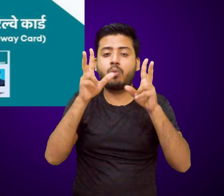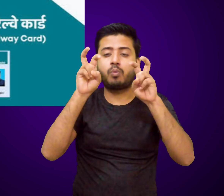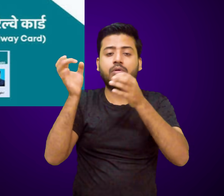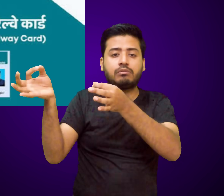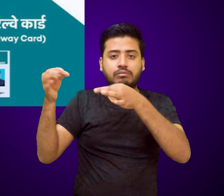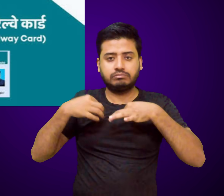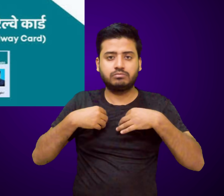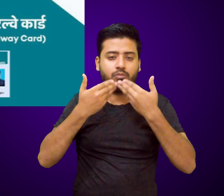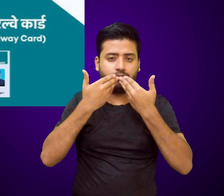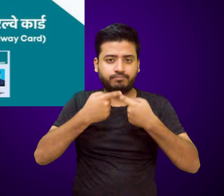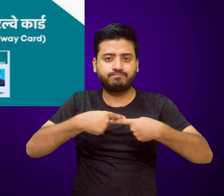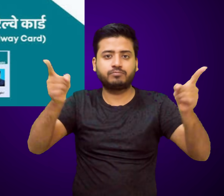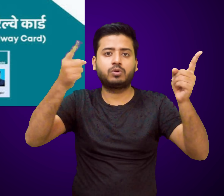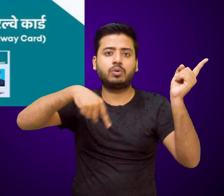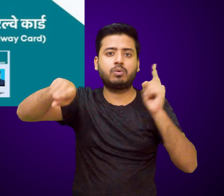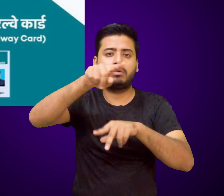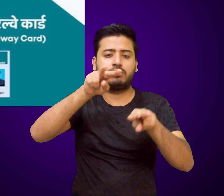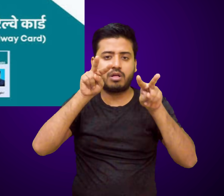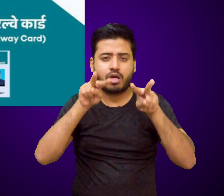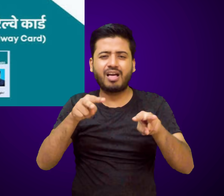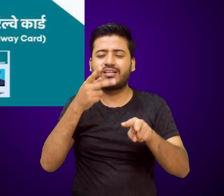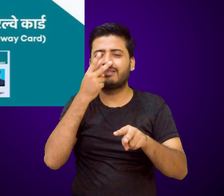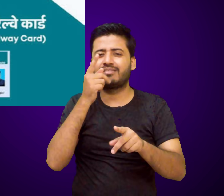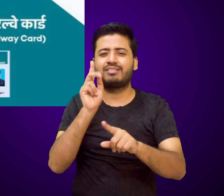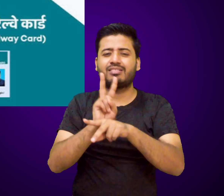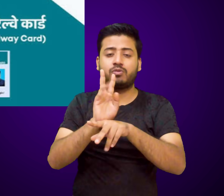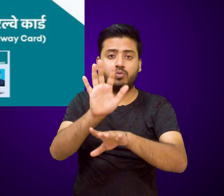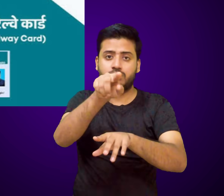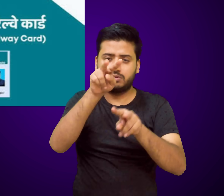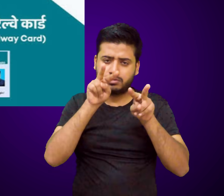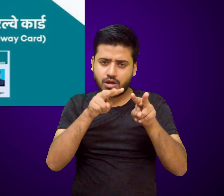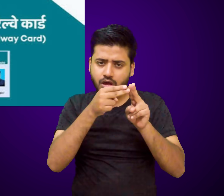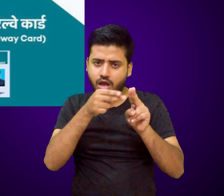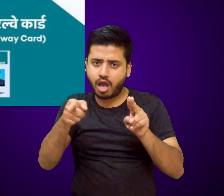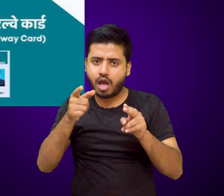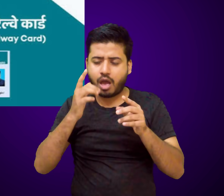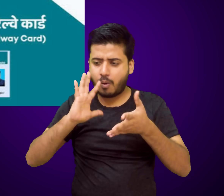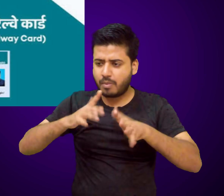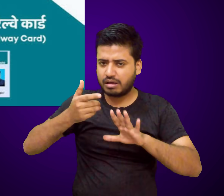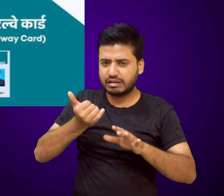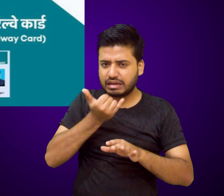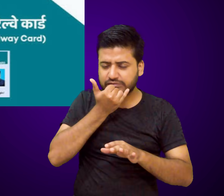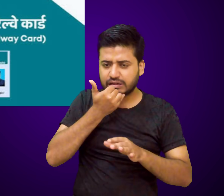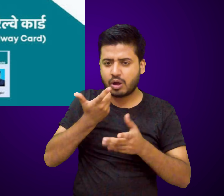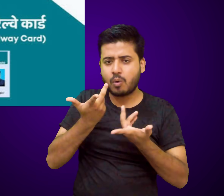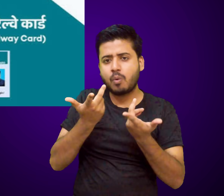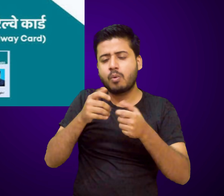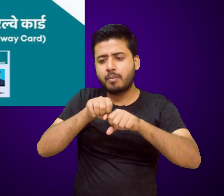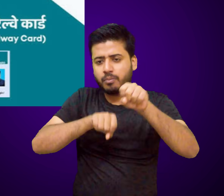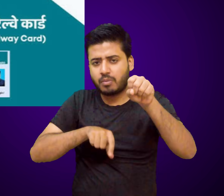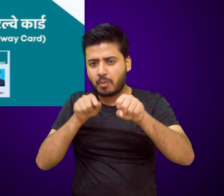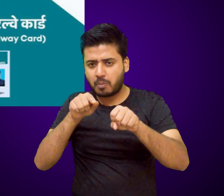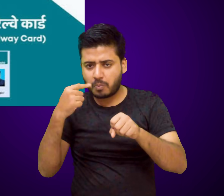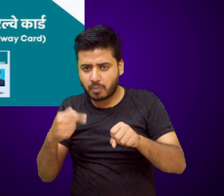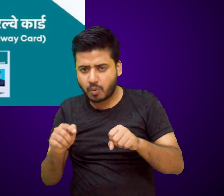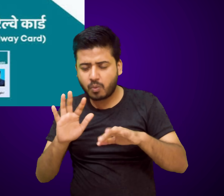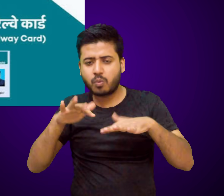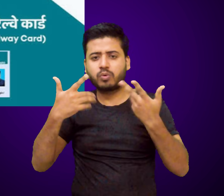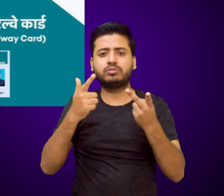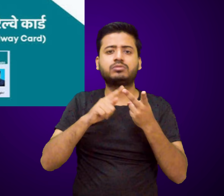improperly assess or underestimate the severity of a condition. The process for assessing intellectual and neurological disabilities can be